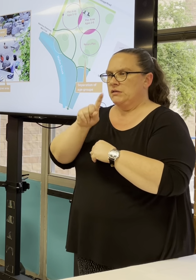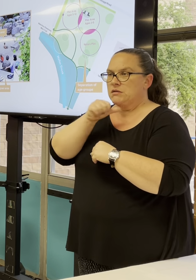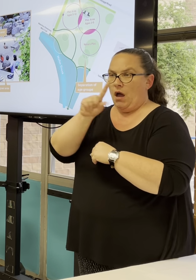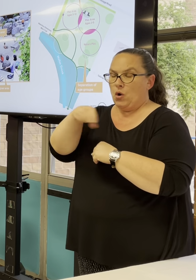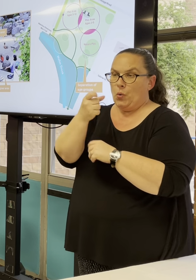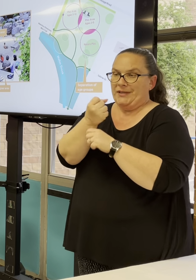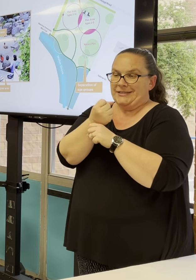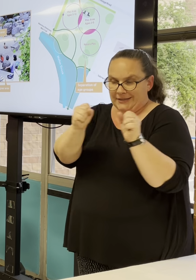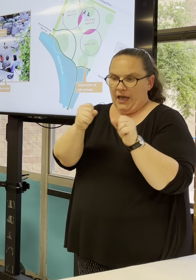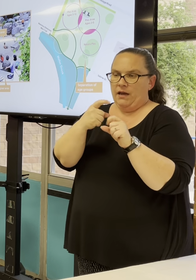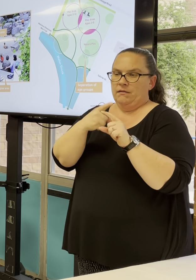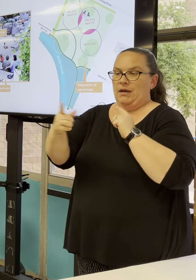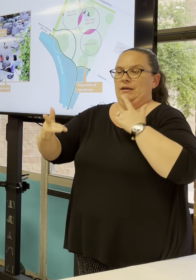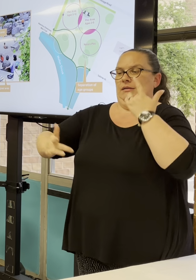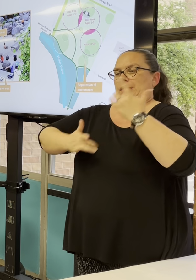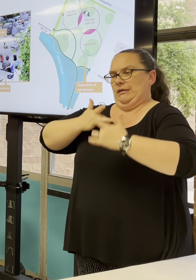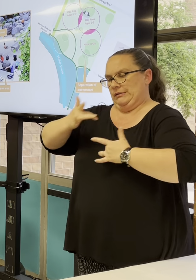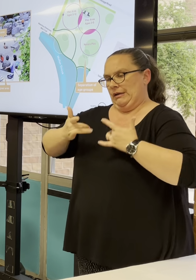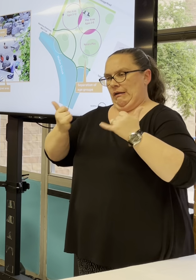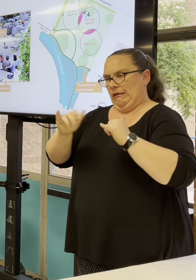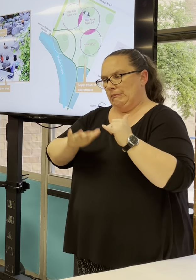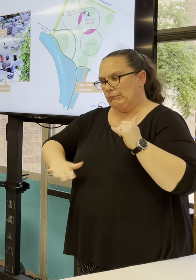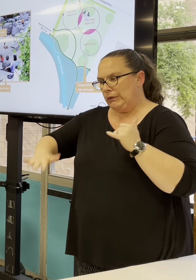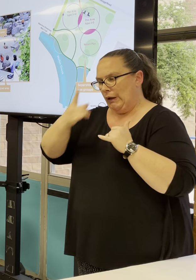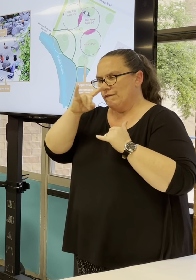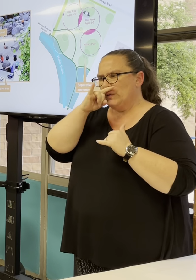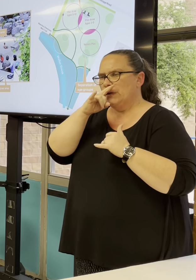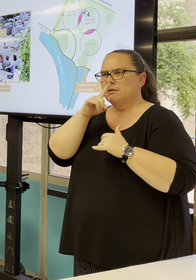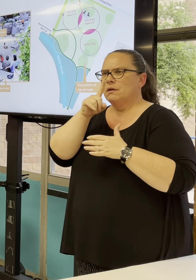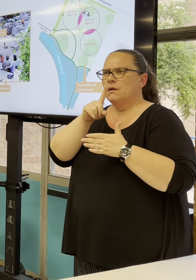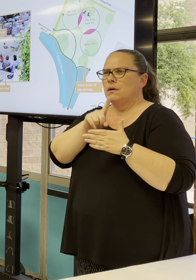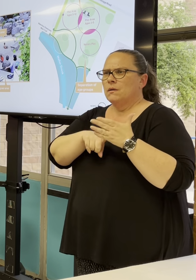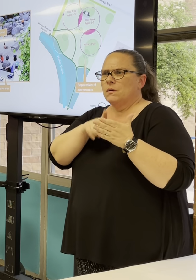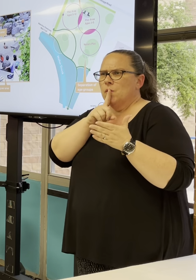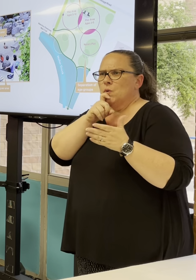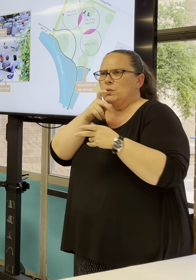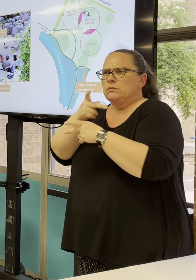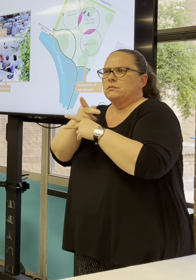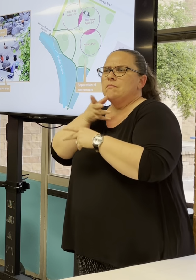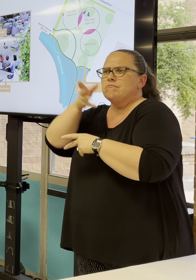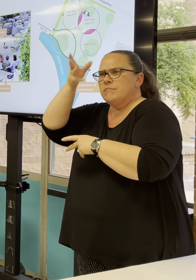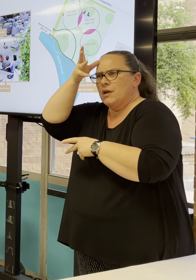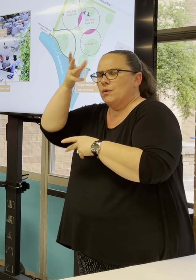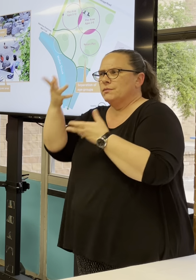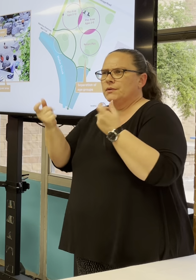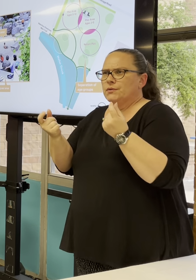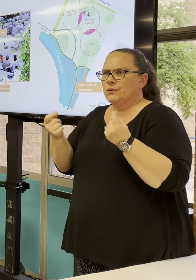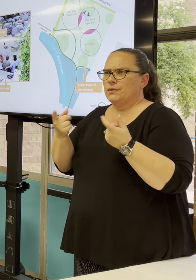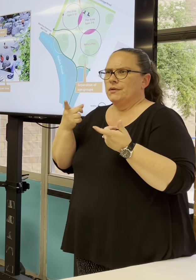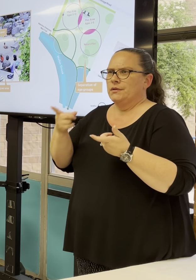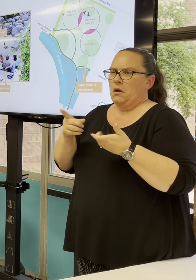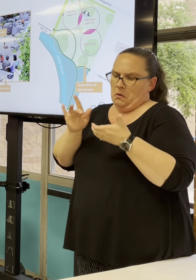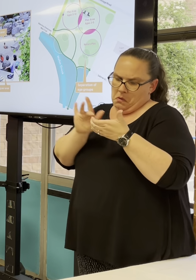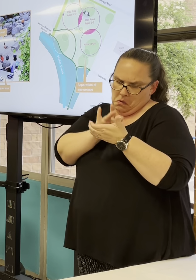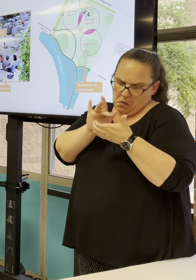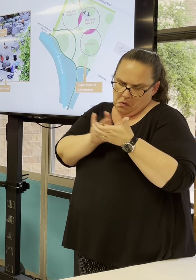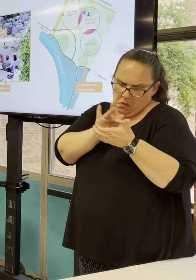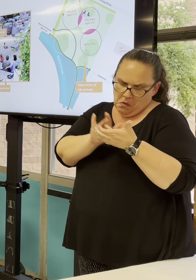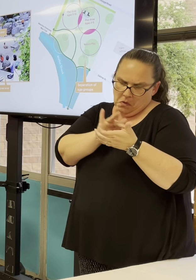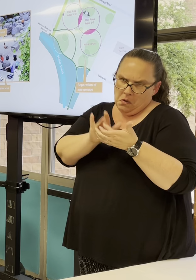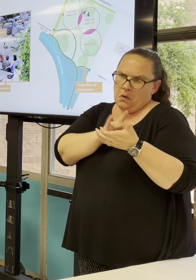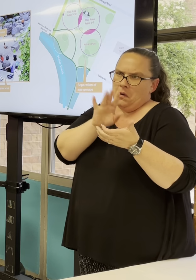also exciting play environment for kids, but what is the caregiver doing? Hopefully it's not just getting on their screen, but we